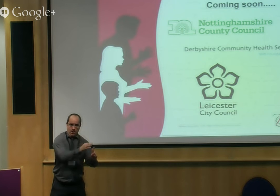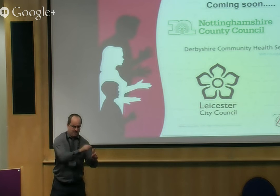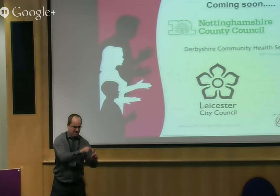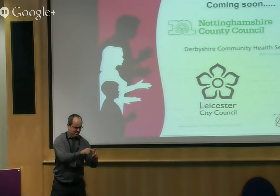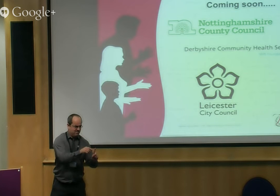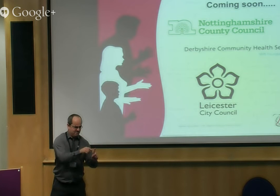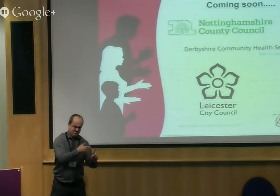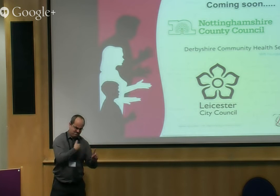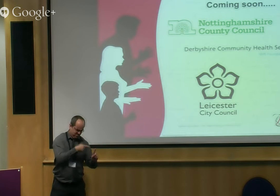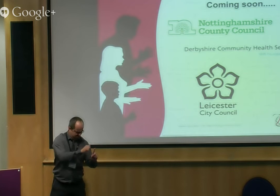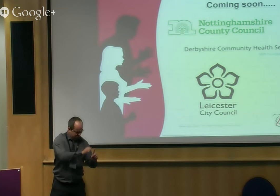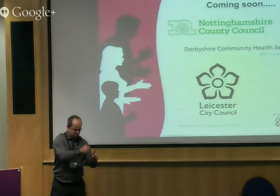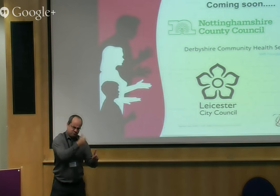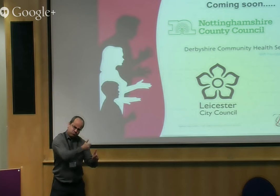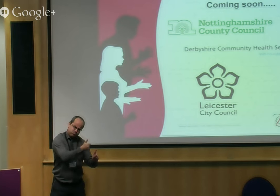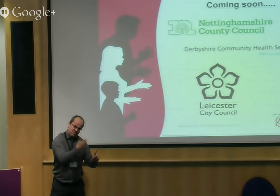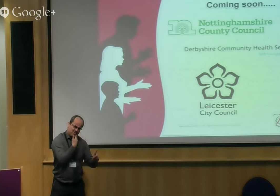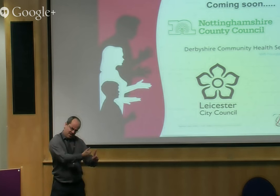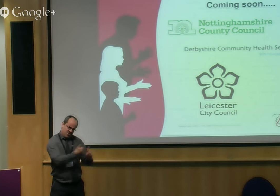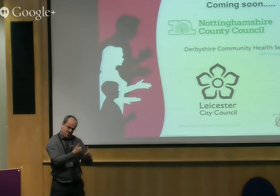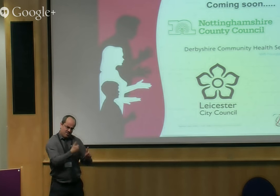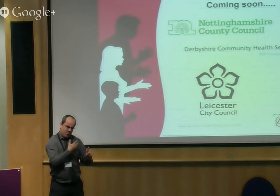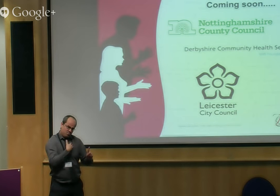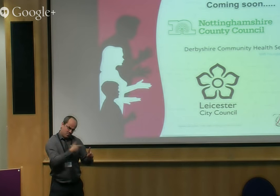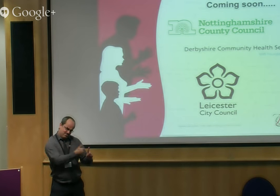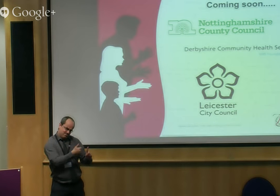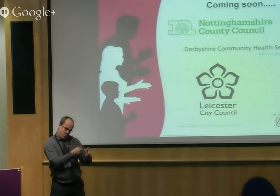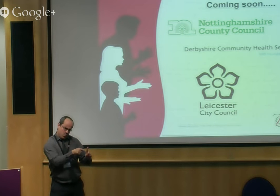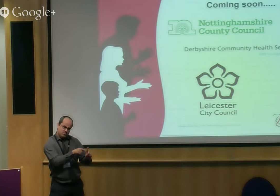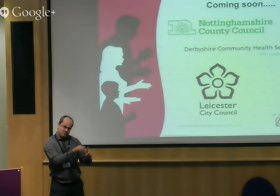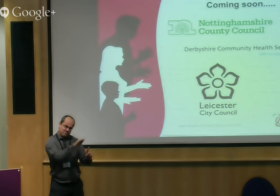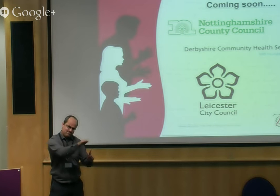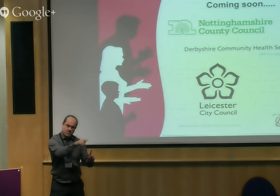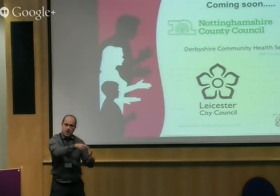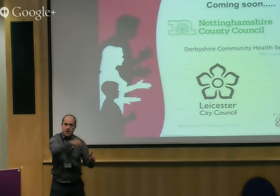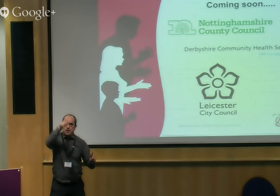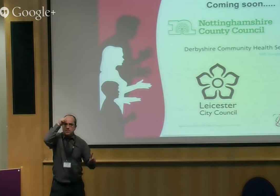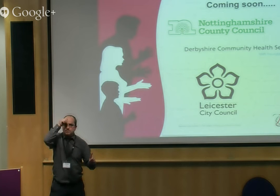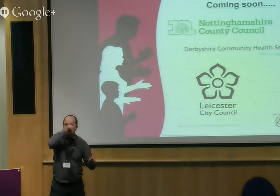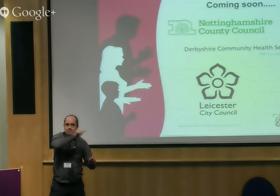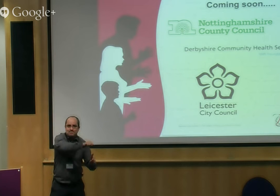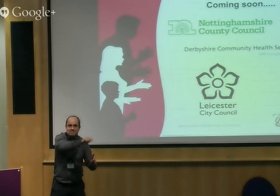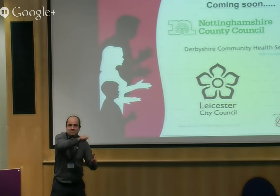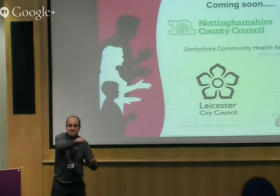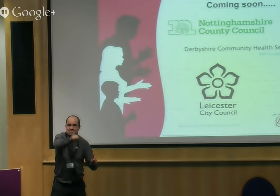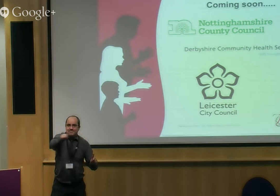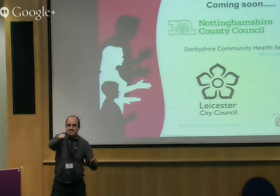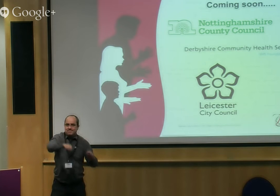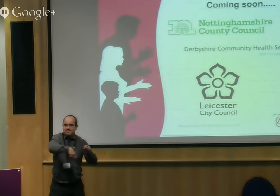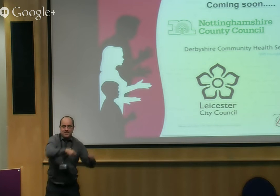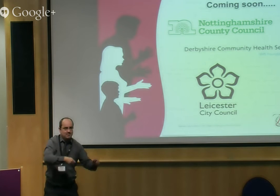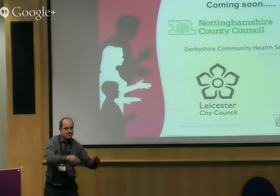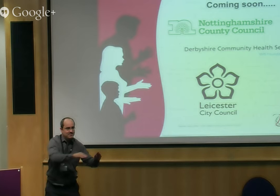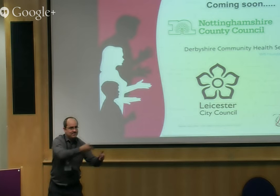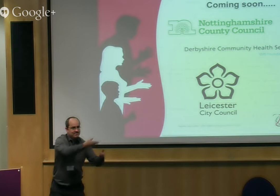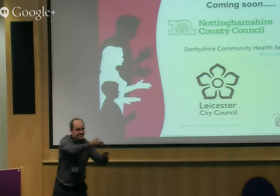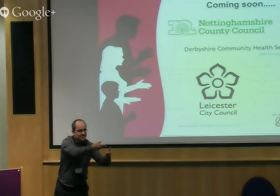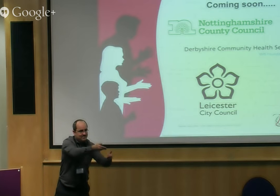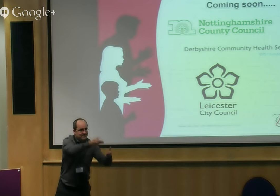a precedent and say to another organisation, look, they've signed, can you sign? And at first organisation